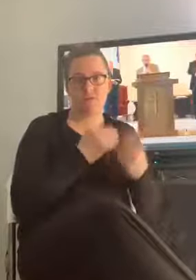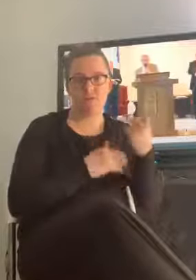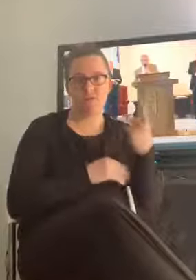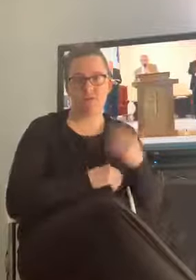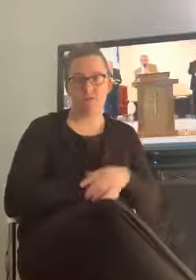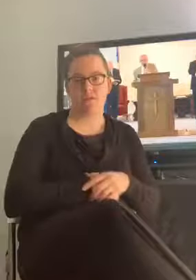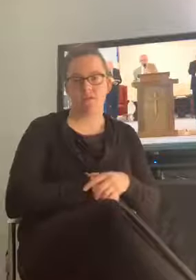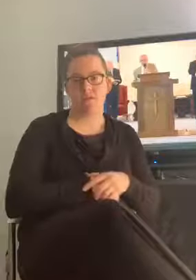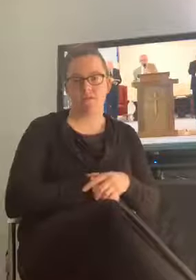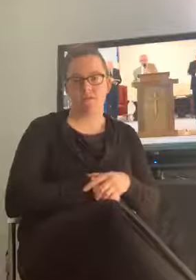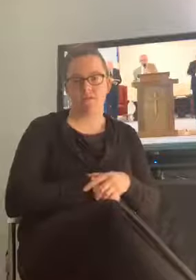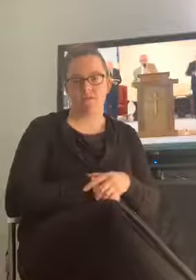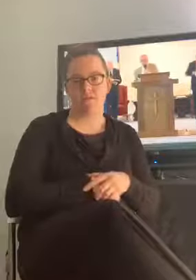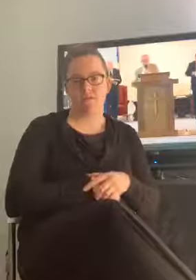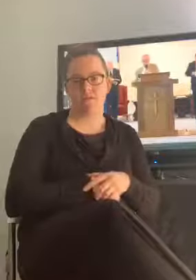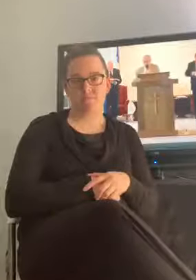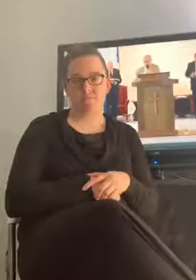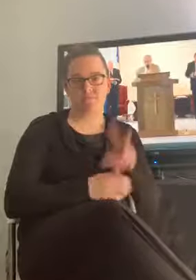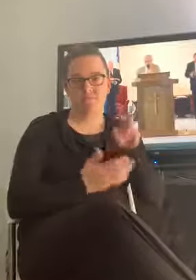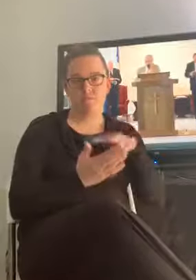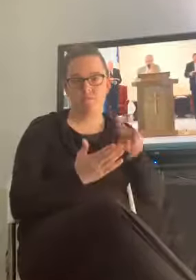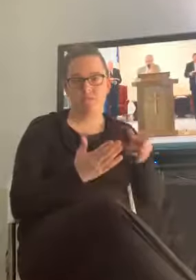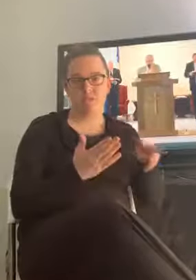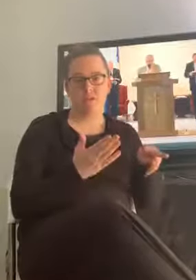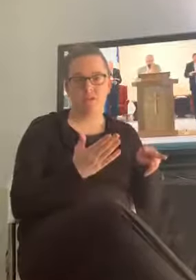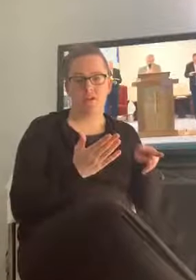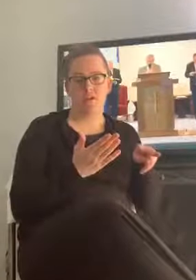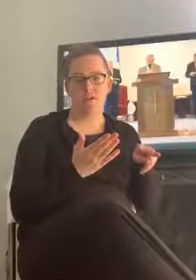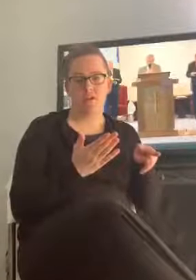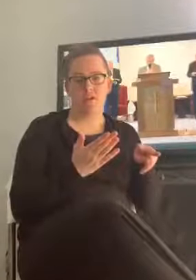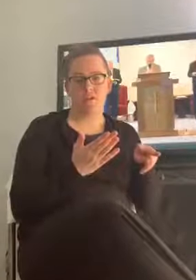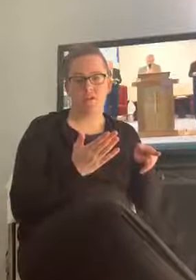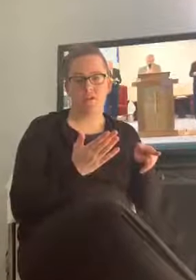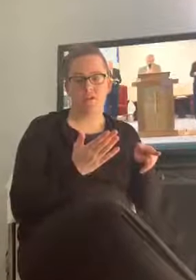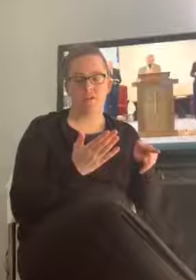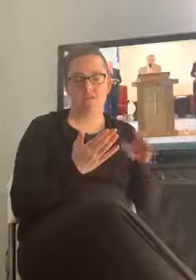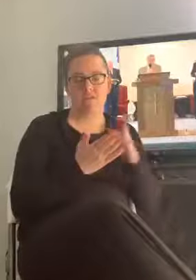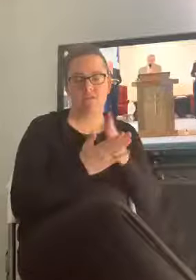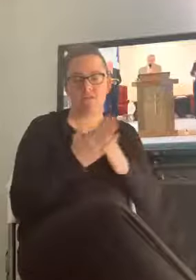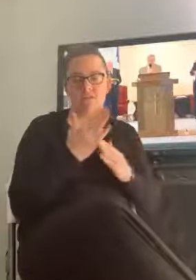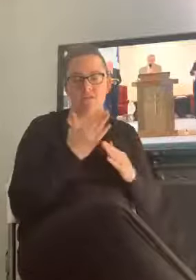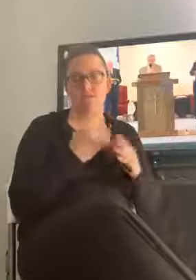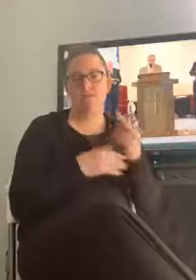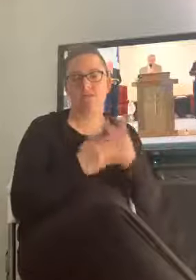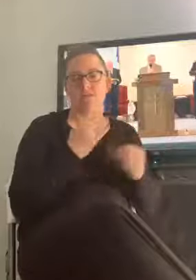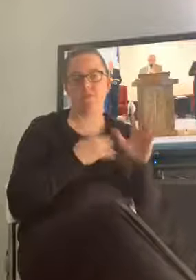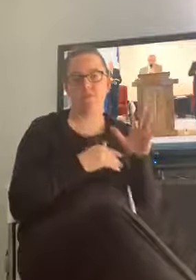through verse number 5. Matthew 21.